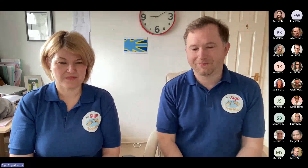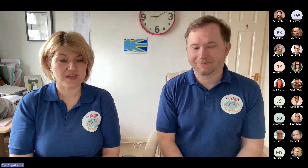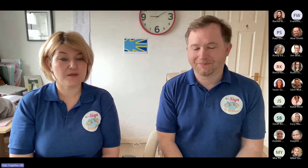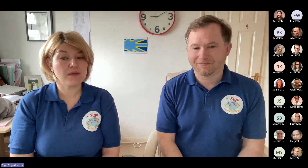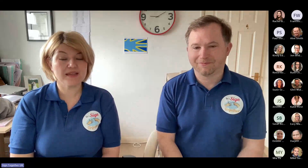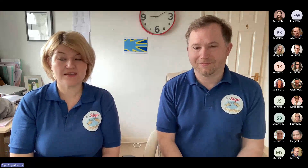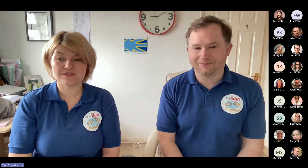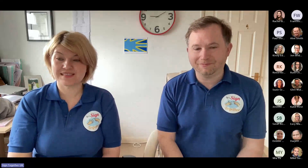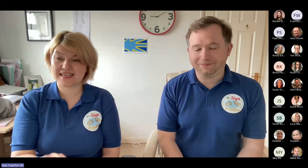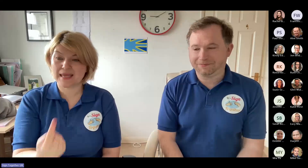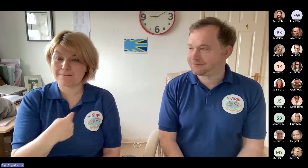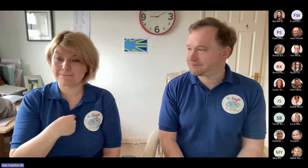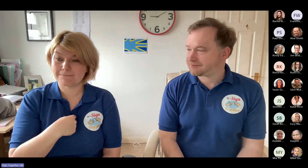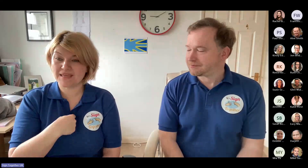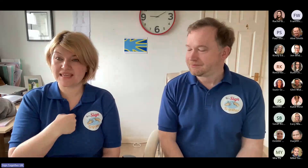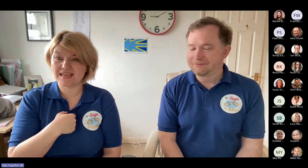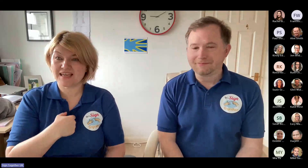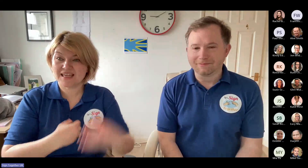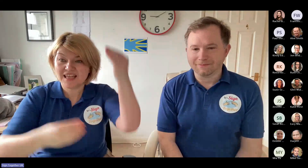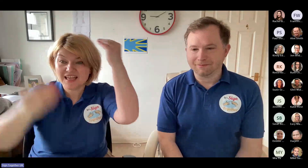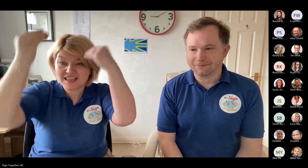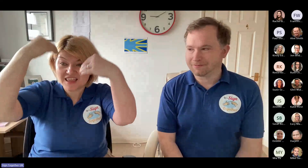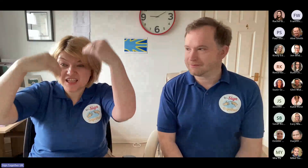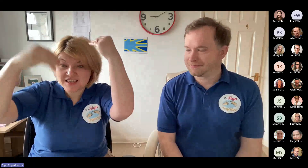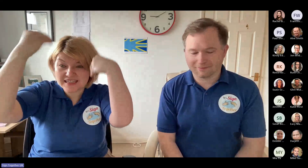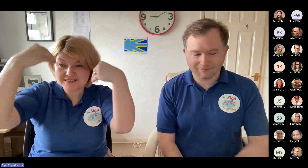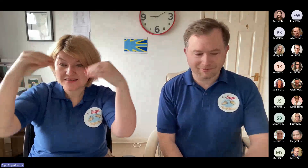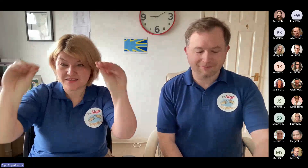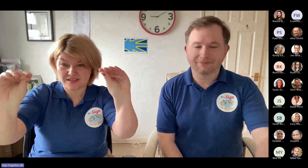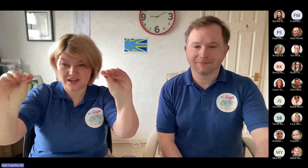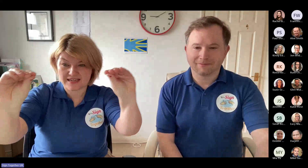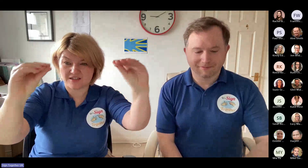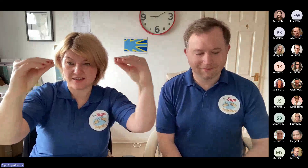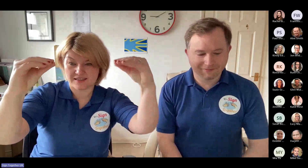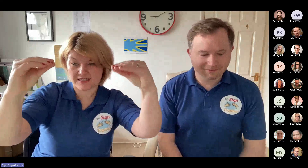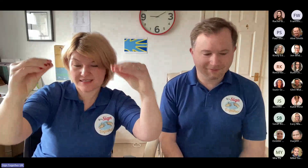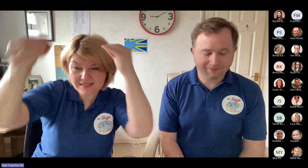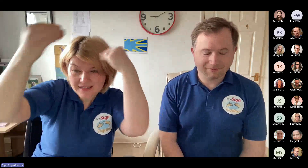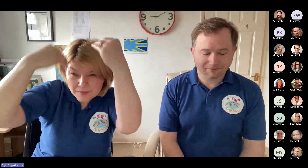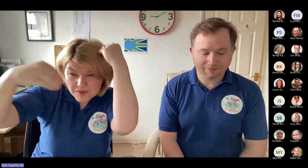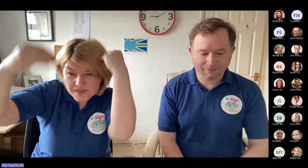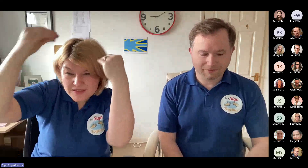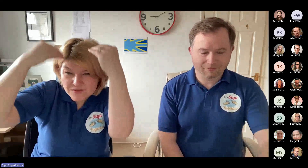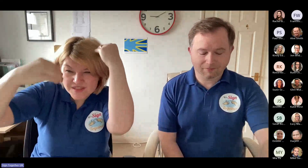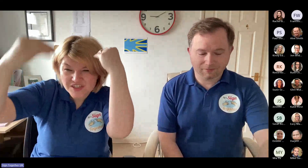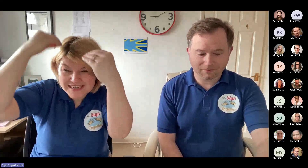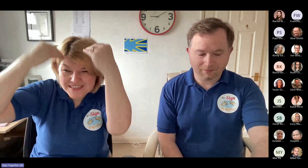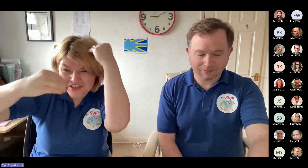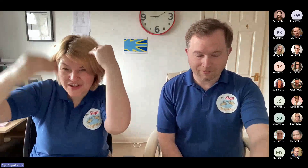And you may even say me learning. So take your hands like this and put the information into your